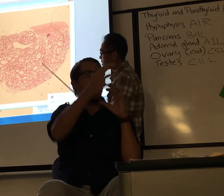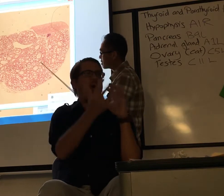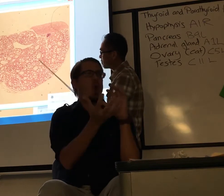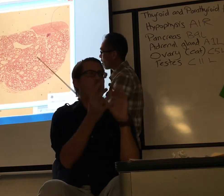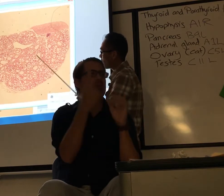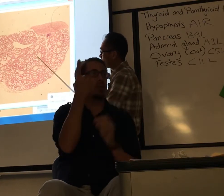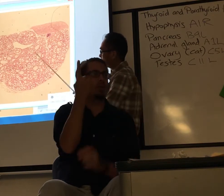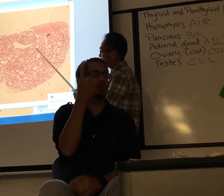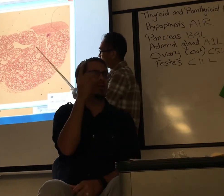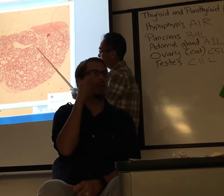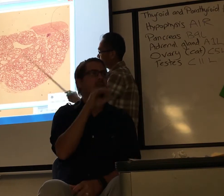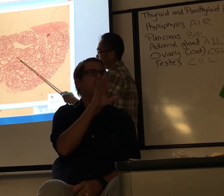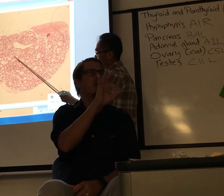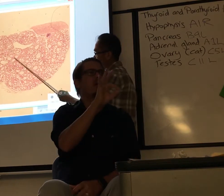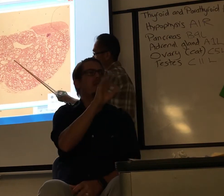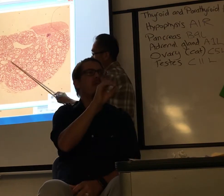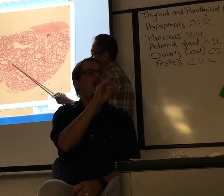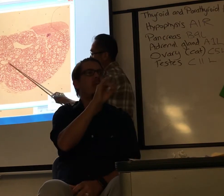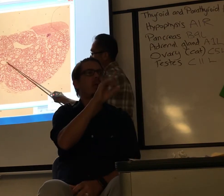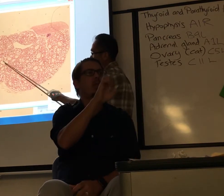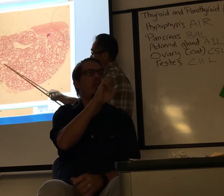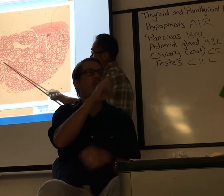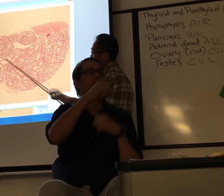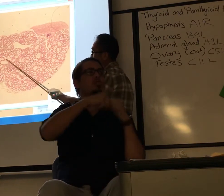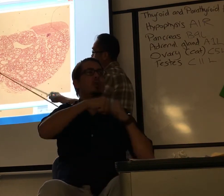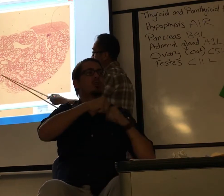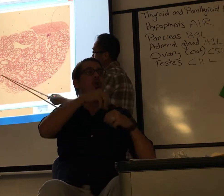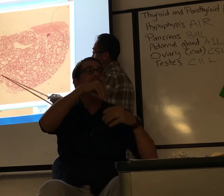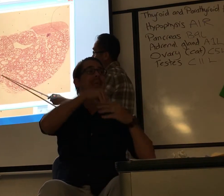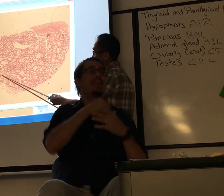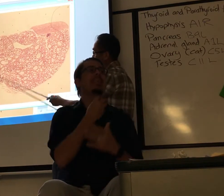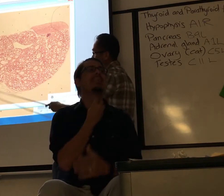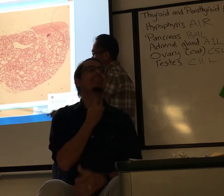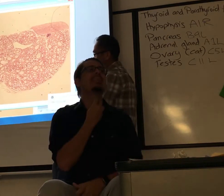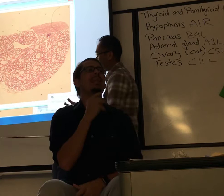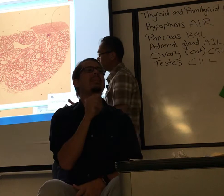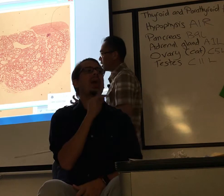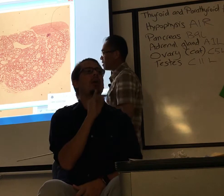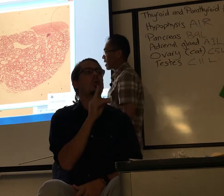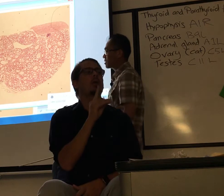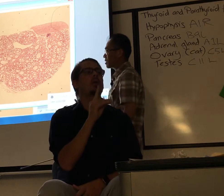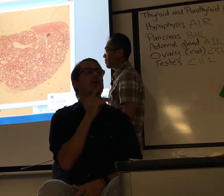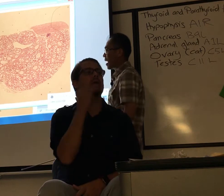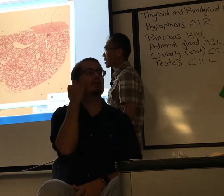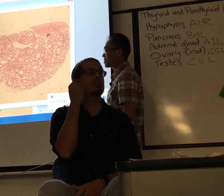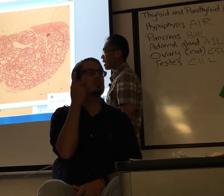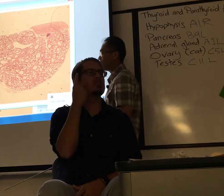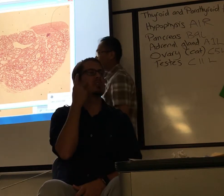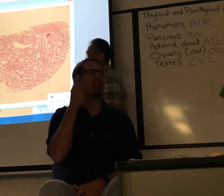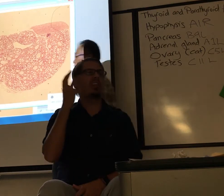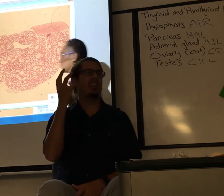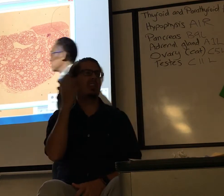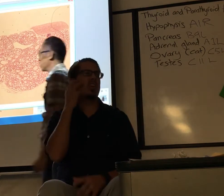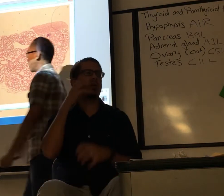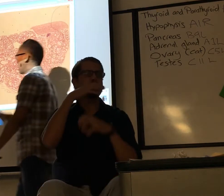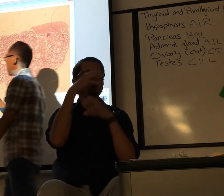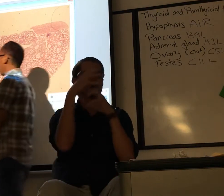is a follicle structure in the thyroid. Okay? Whenever you see densely packed cells, like this dark